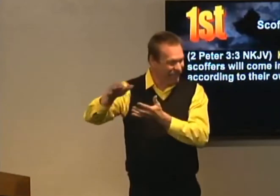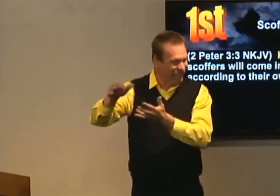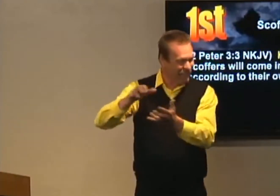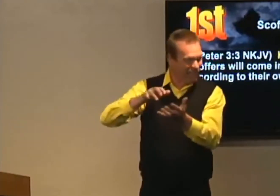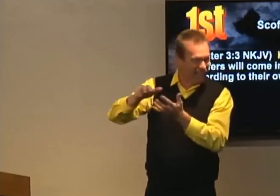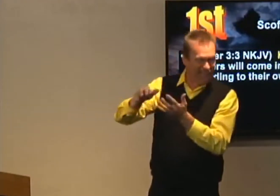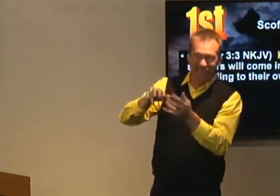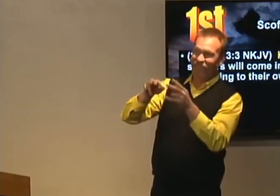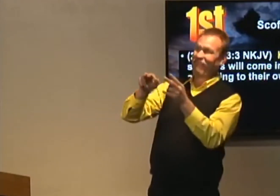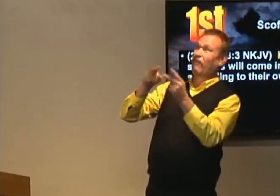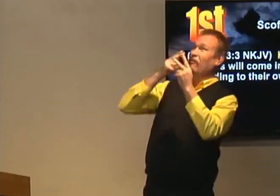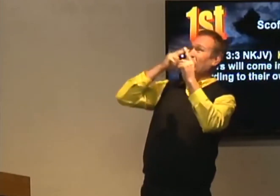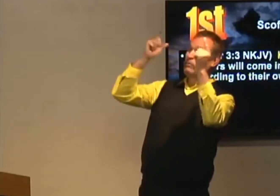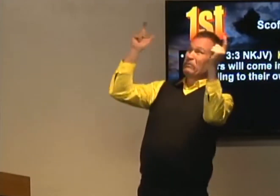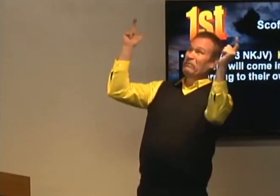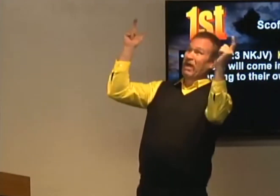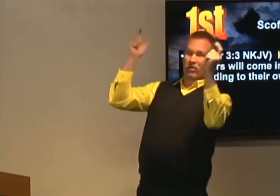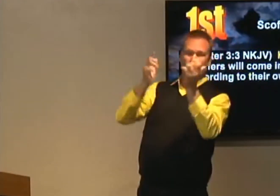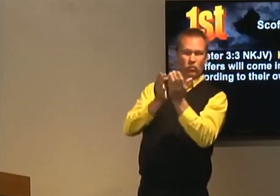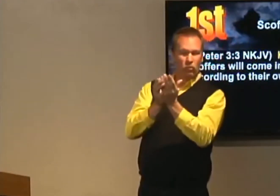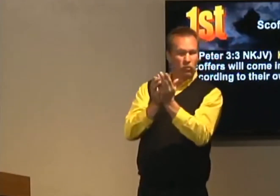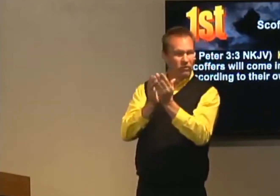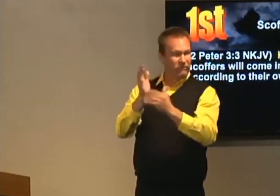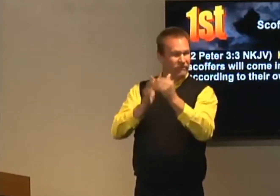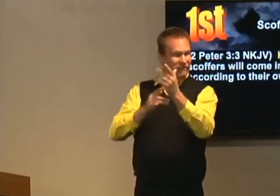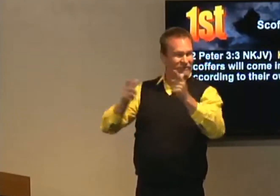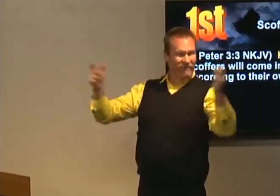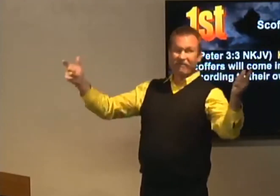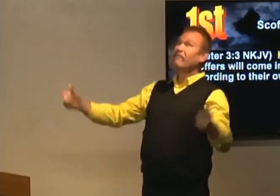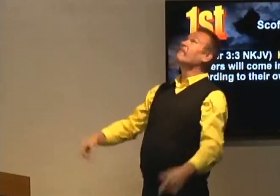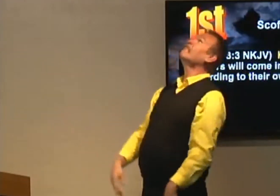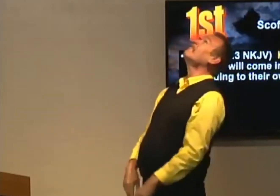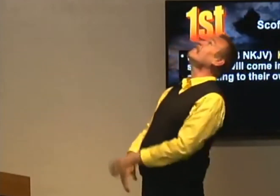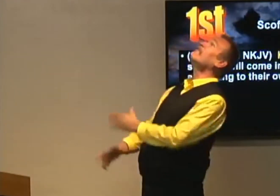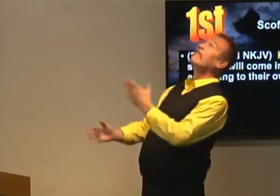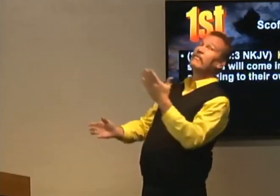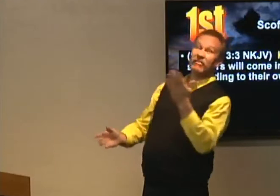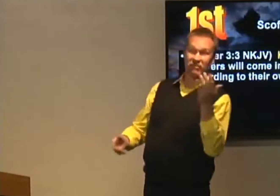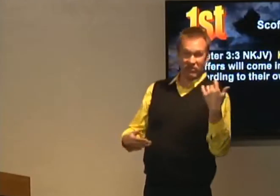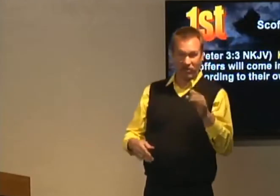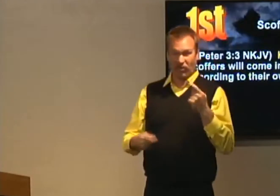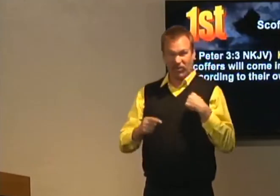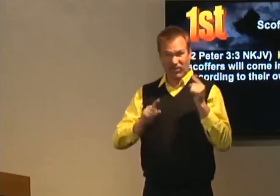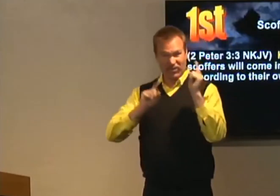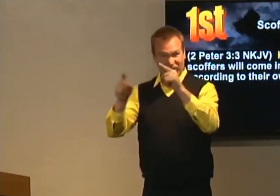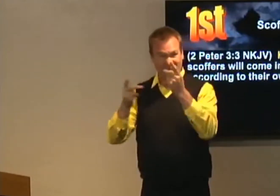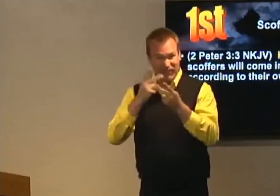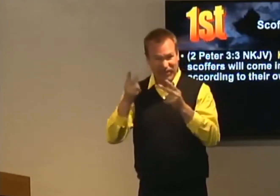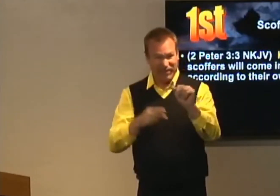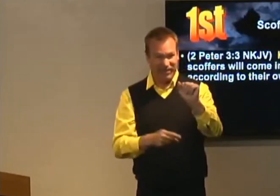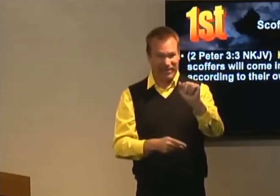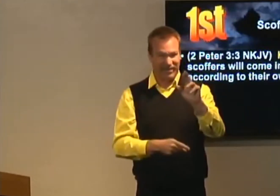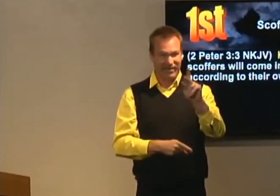mocked him. They said, he's making that up. You know. And he was building this enormous ark